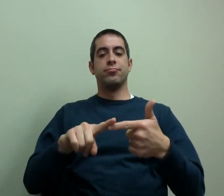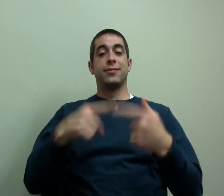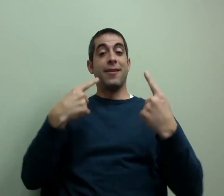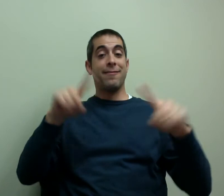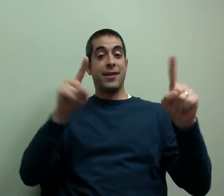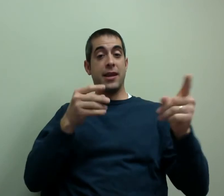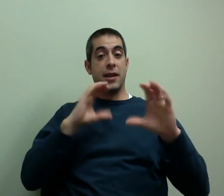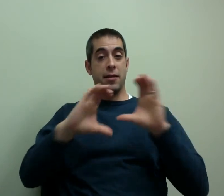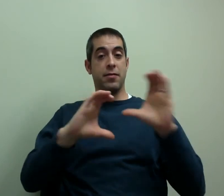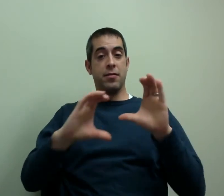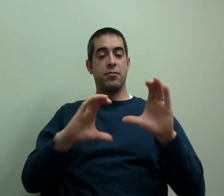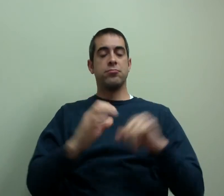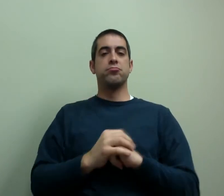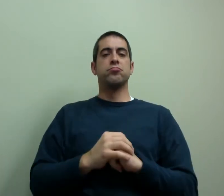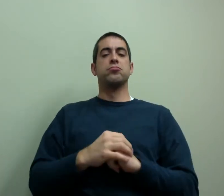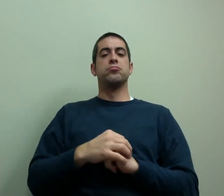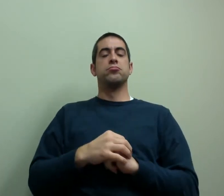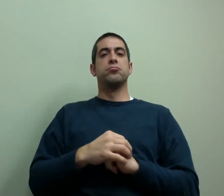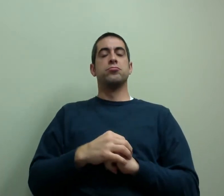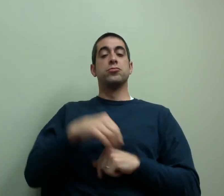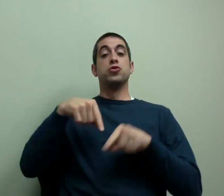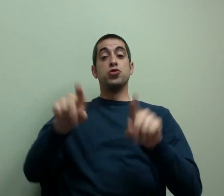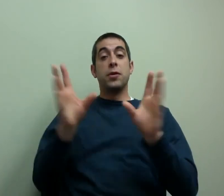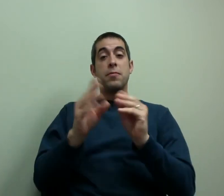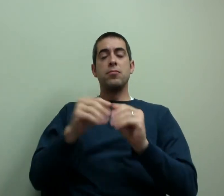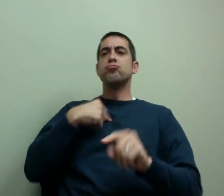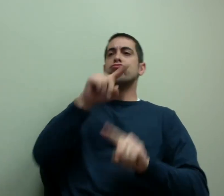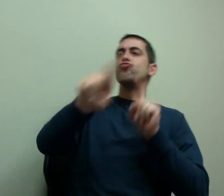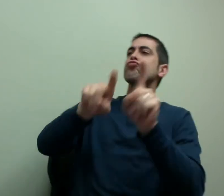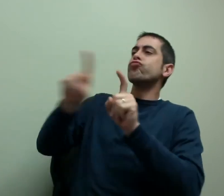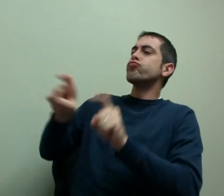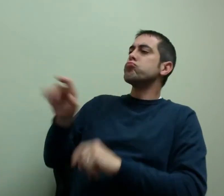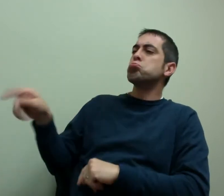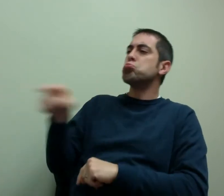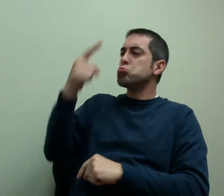Wayne are deaf-friendly, none of the attendees could think of any.